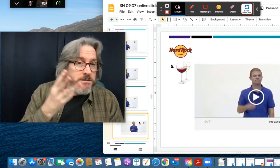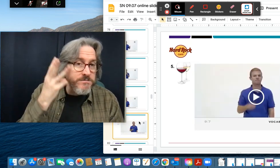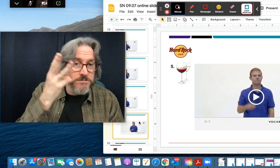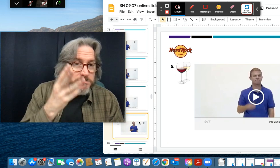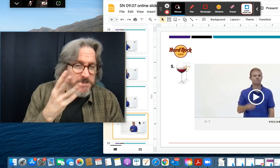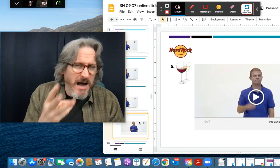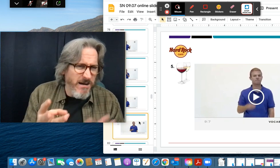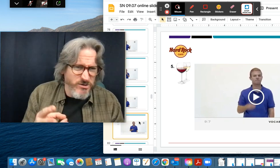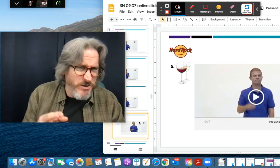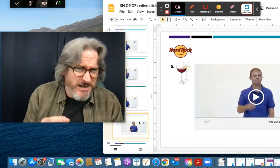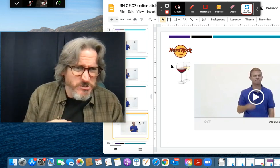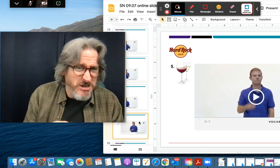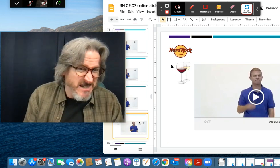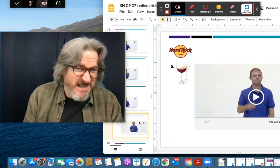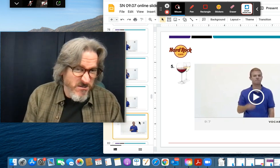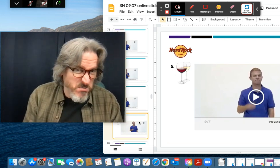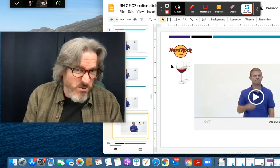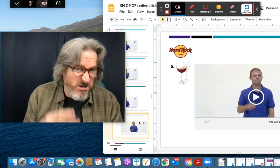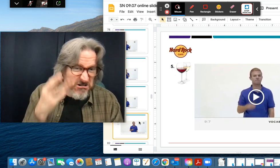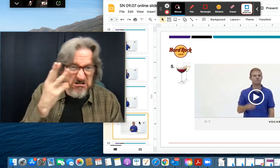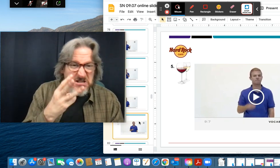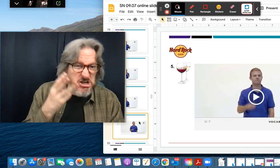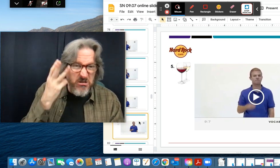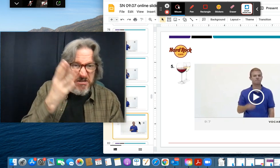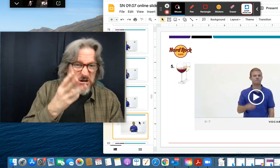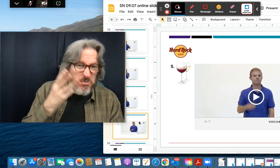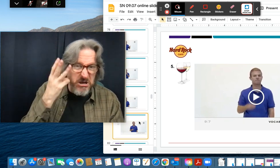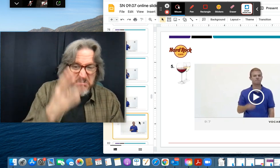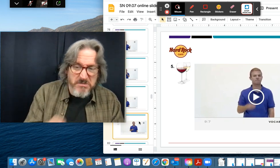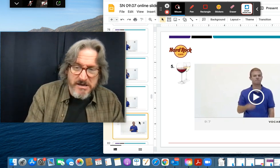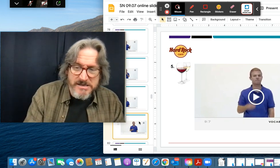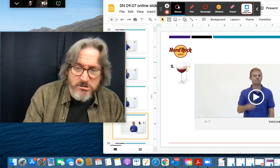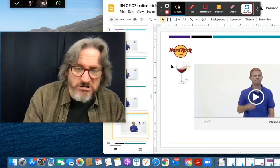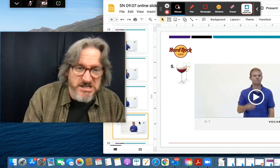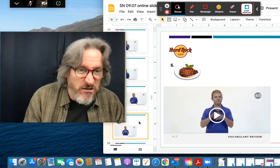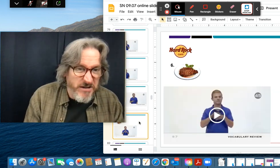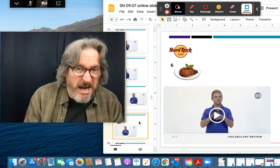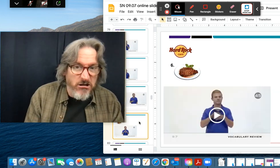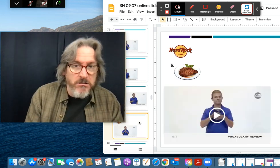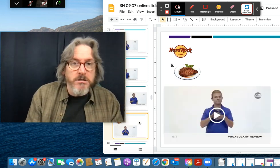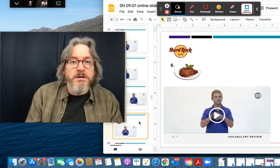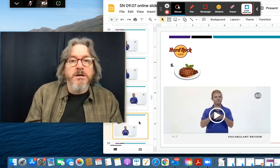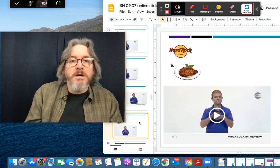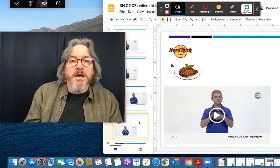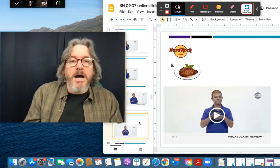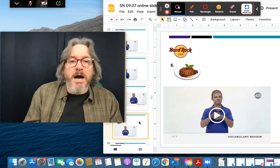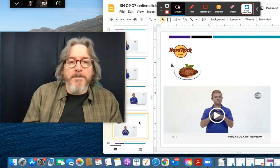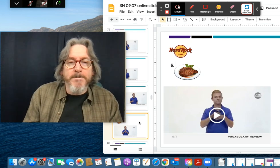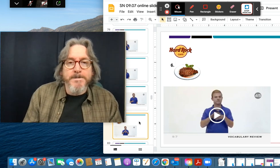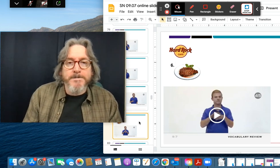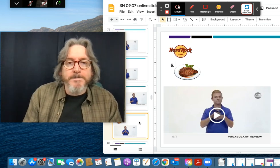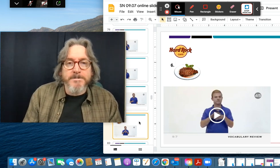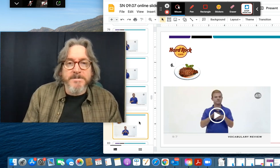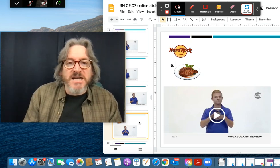Wine. I'm doing these ones because they're important. It's called therapy. It's called self-care.